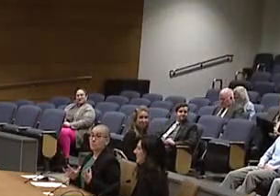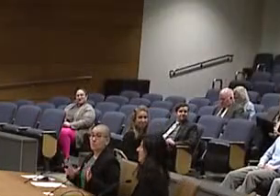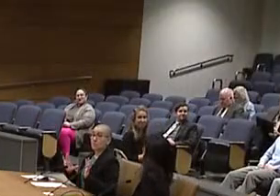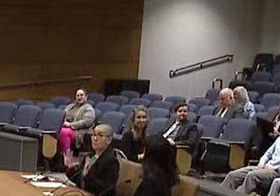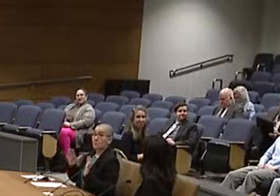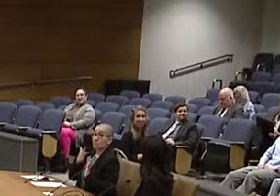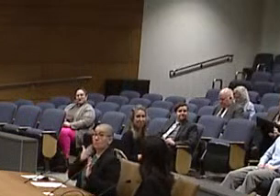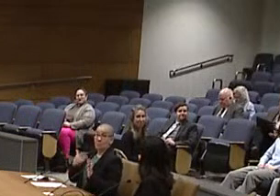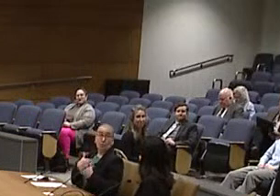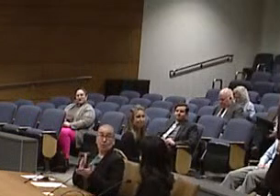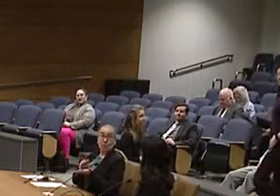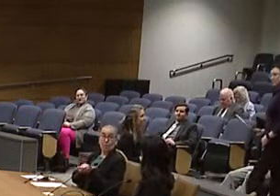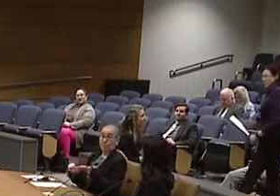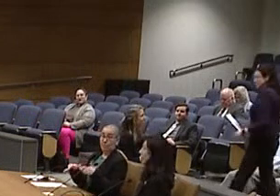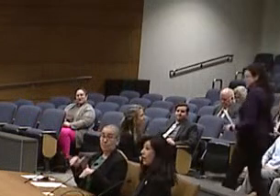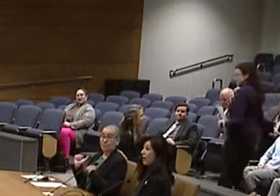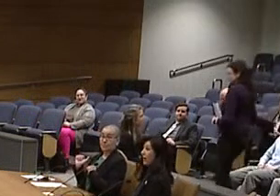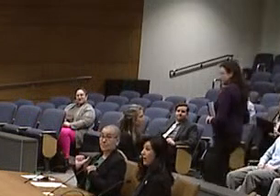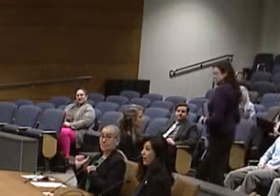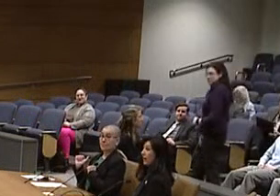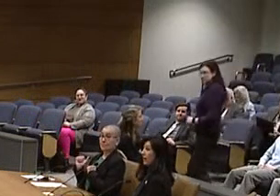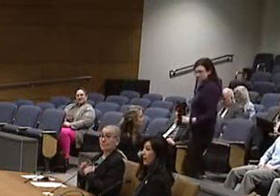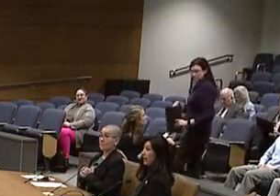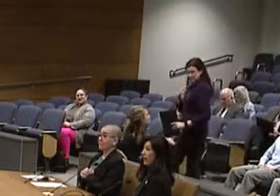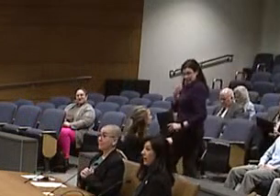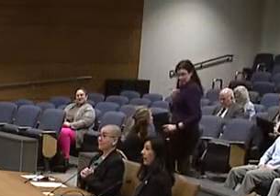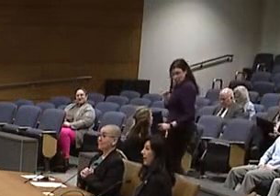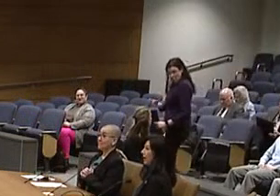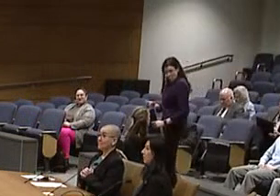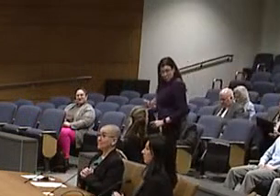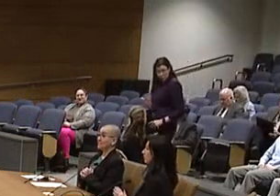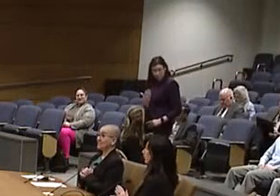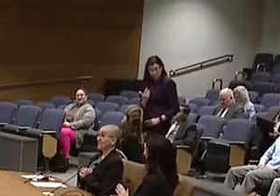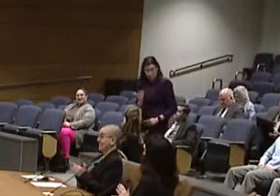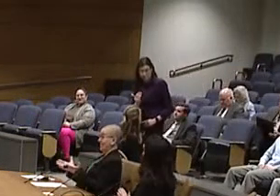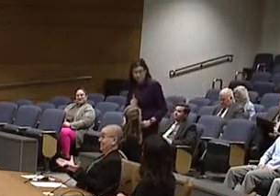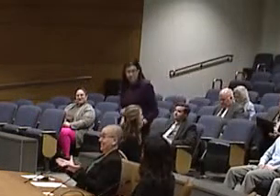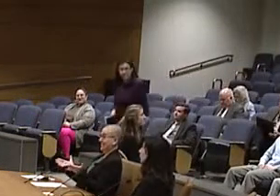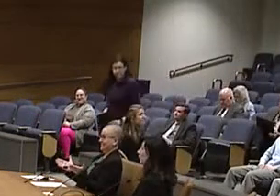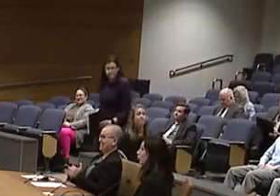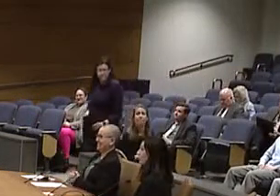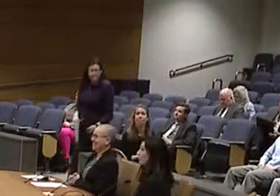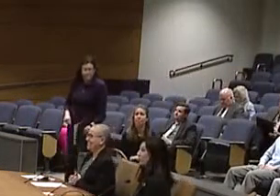Was there anything else needed of me, Nick is asking? I excused now? Were there any questions?